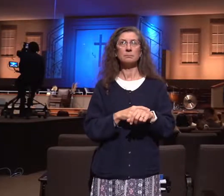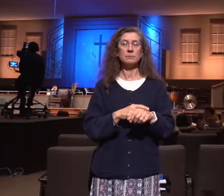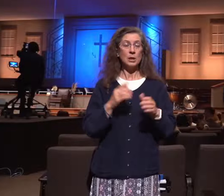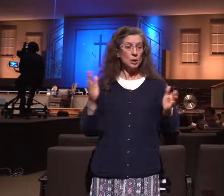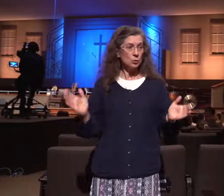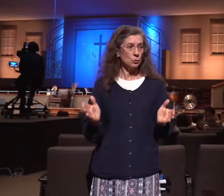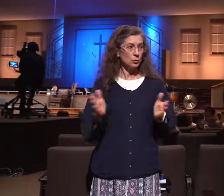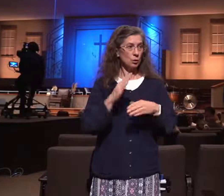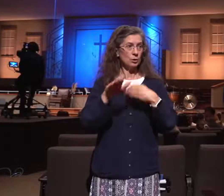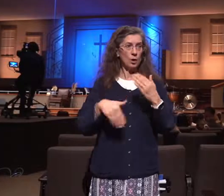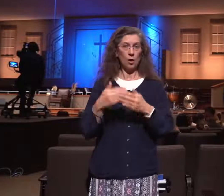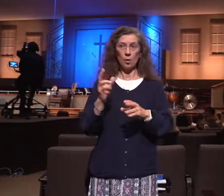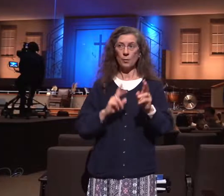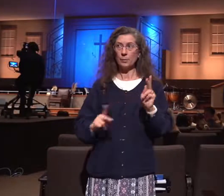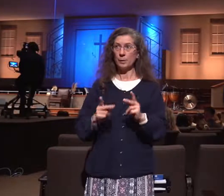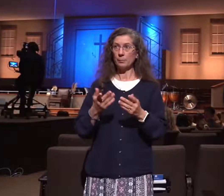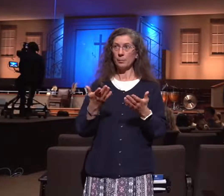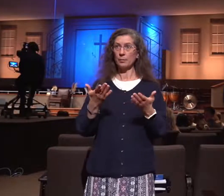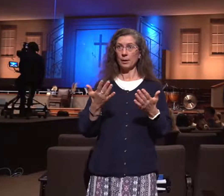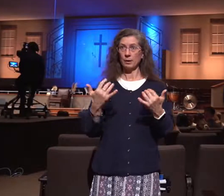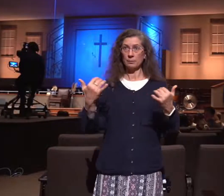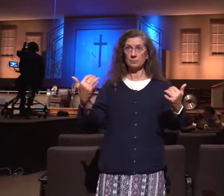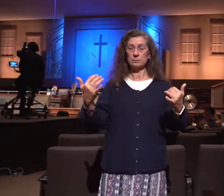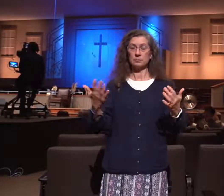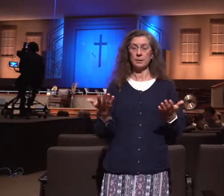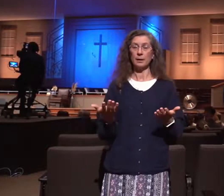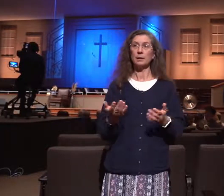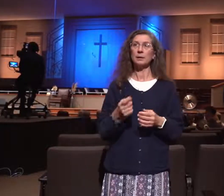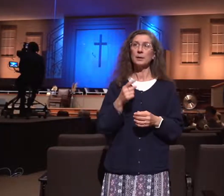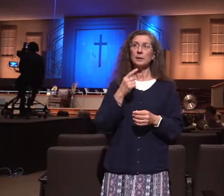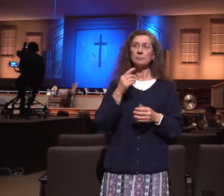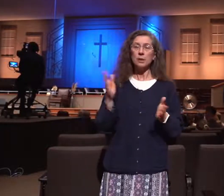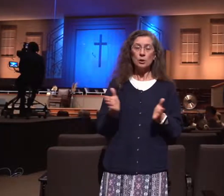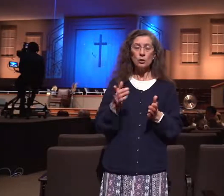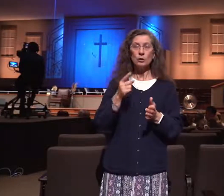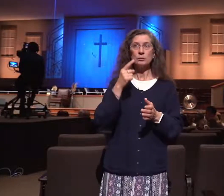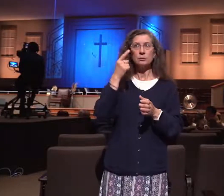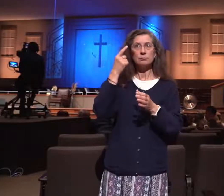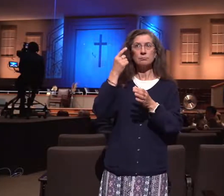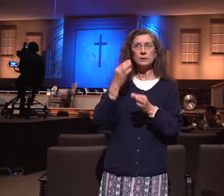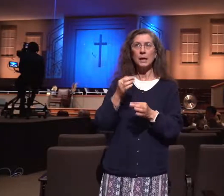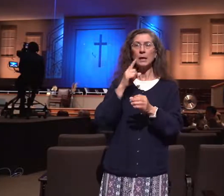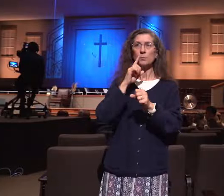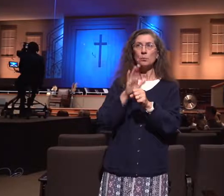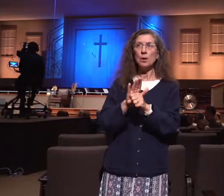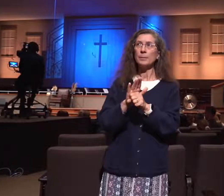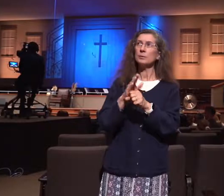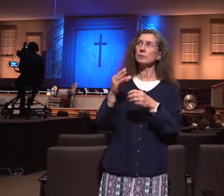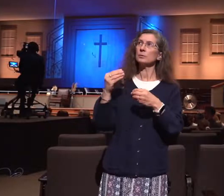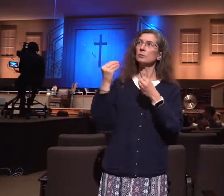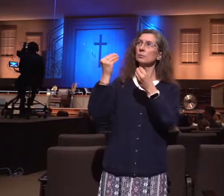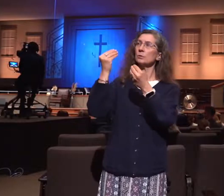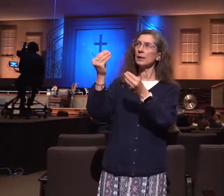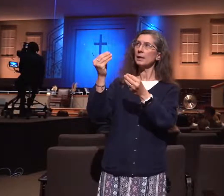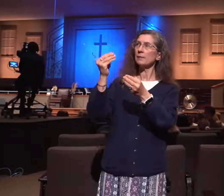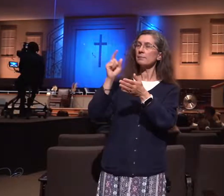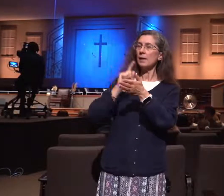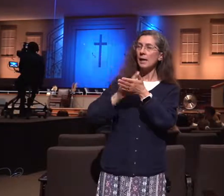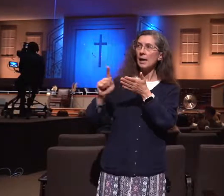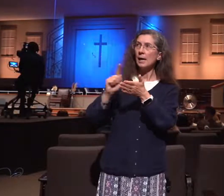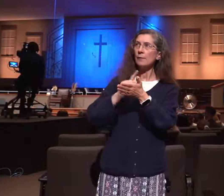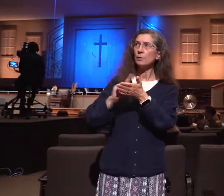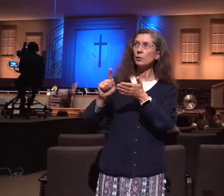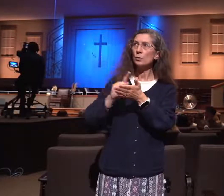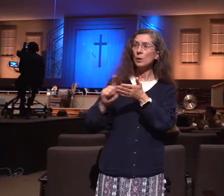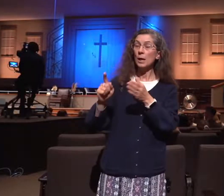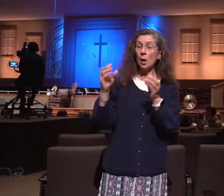encourage everybody in the congregation to make a commitment to give something every week above